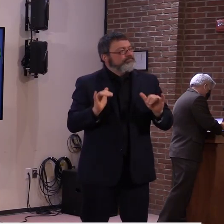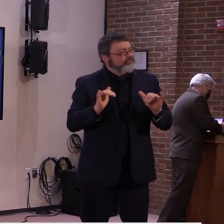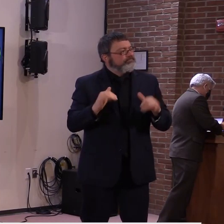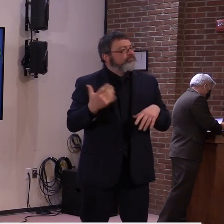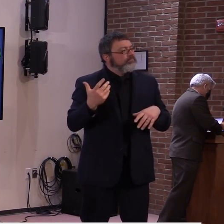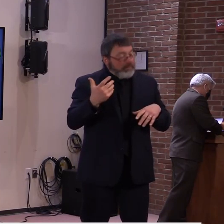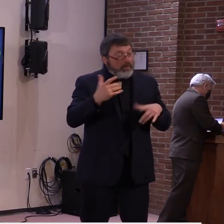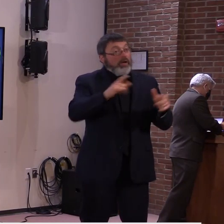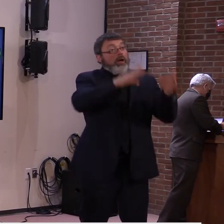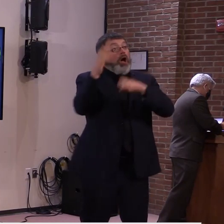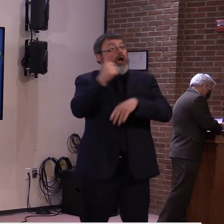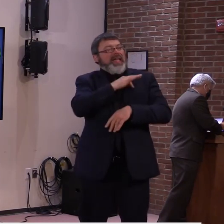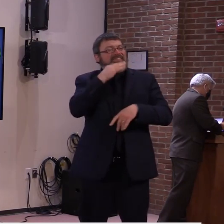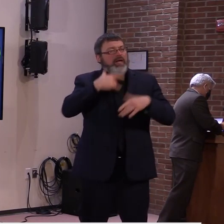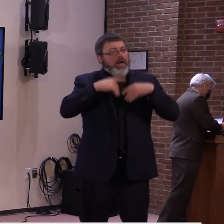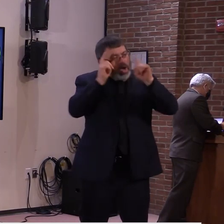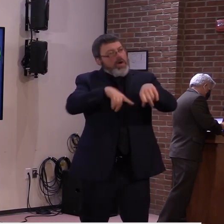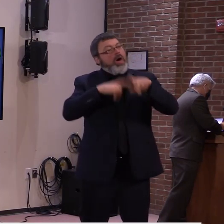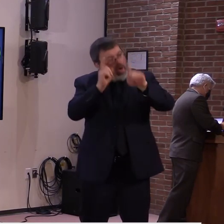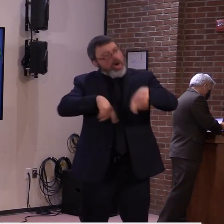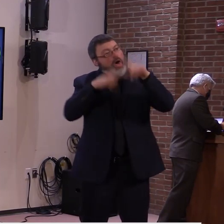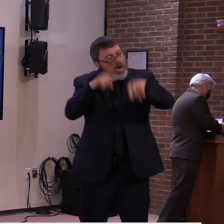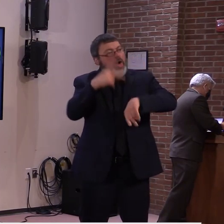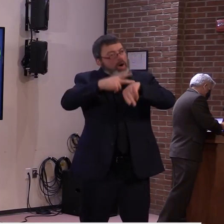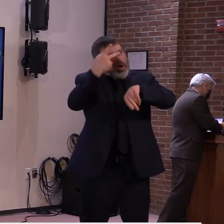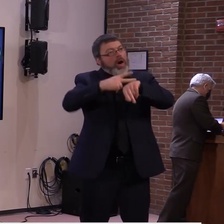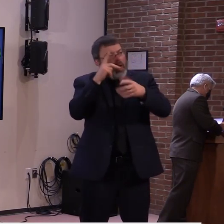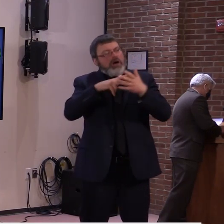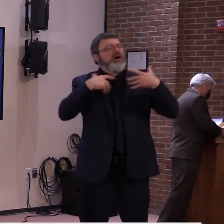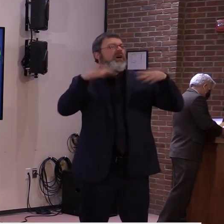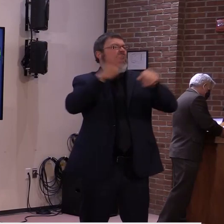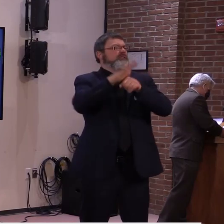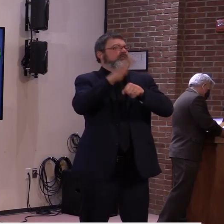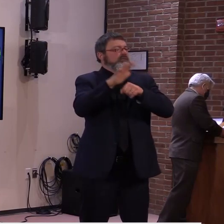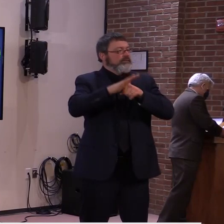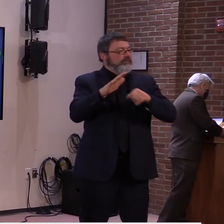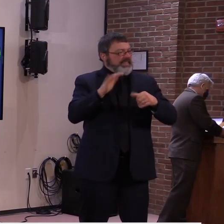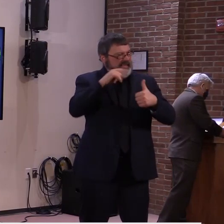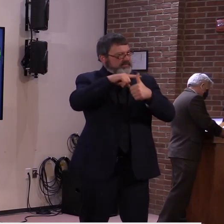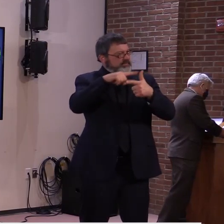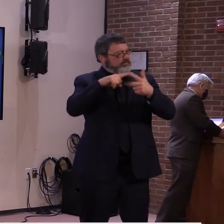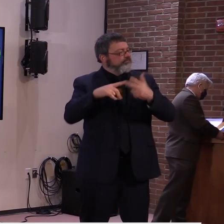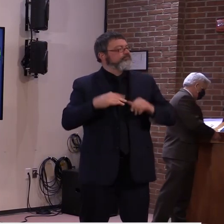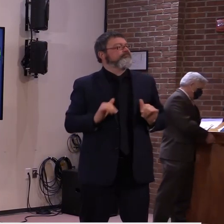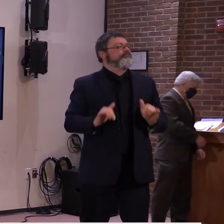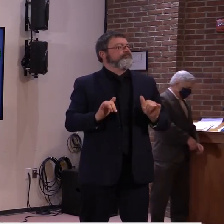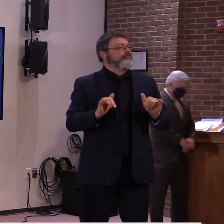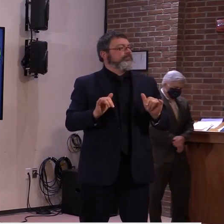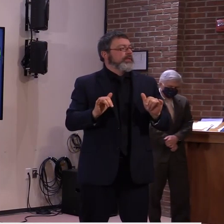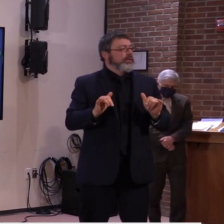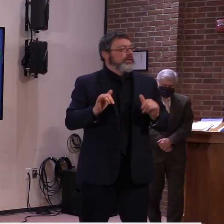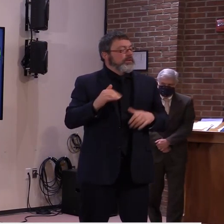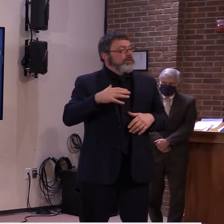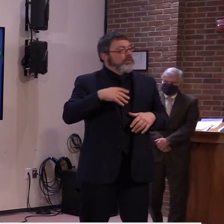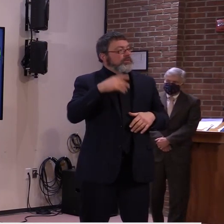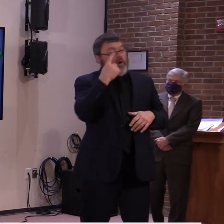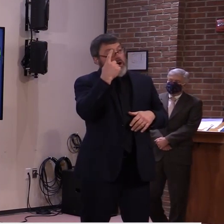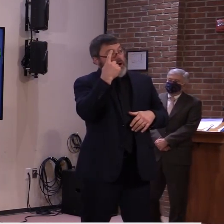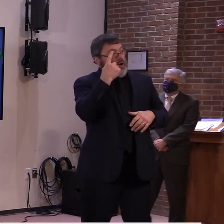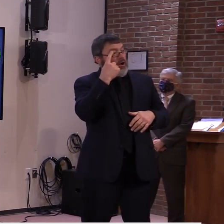the communications not clear enough. The biggest area of concern has been the registration process. Some staff have had difficulty using